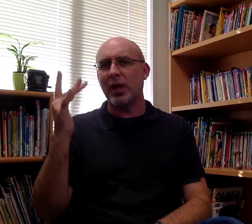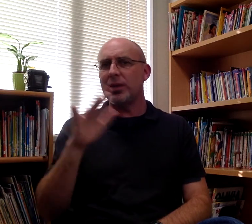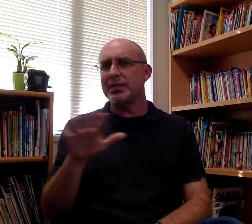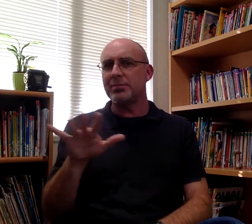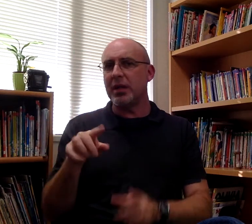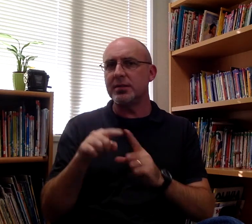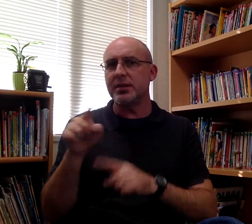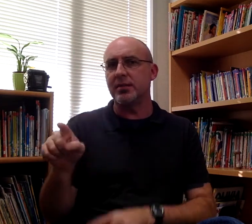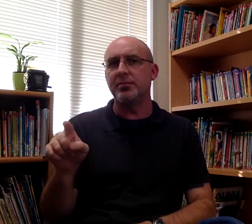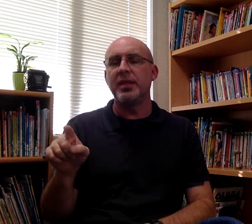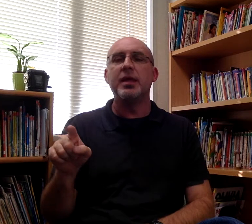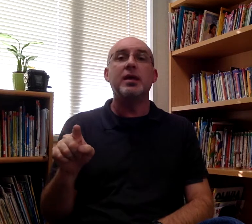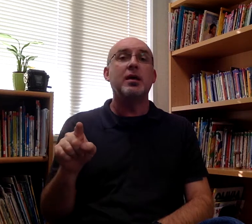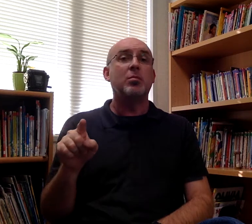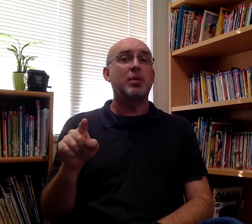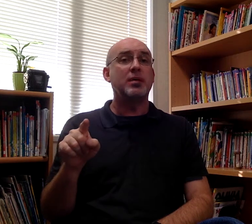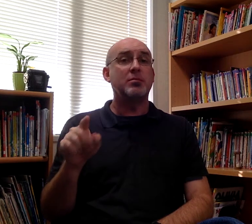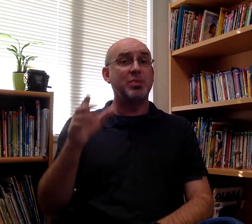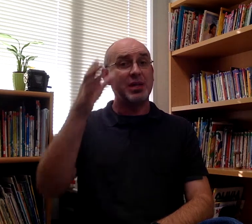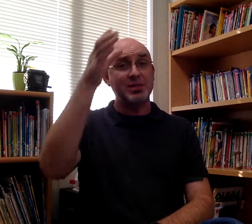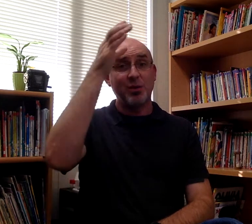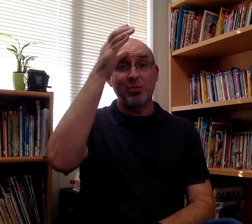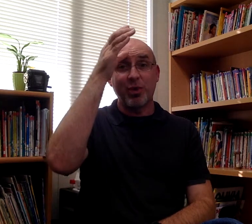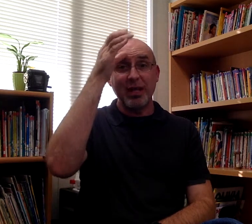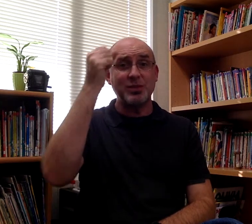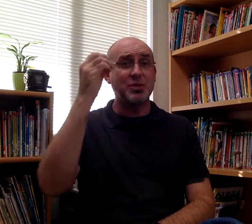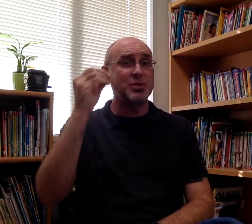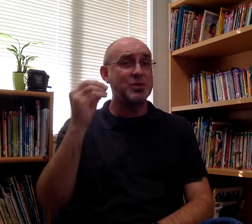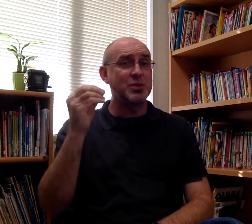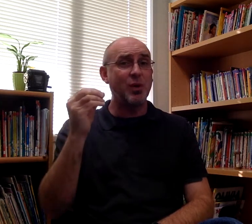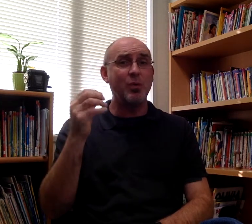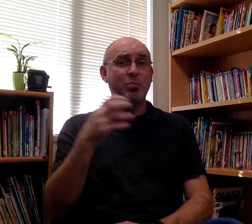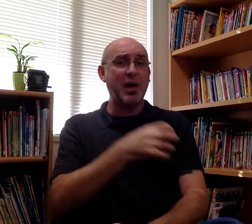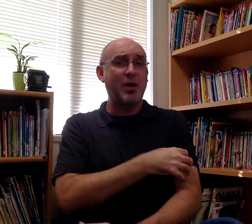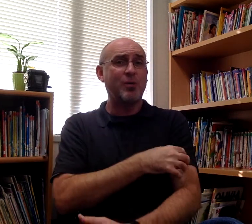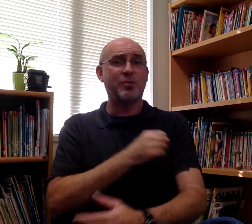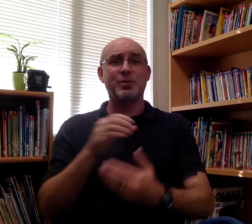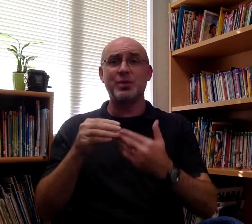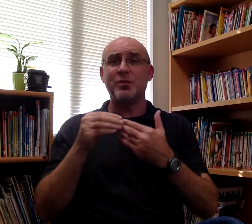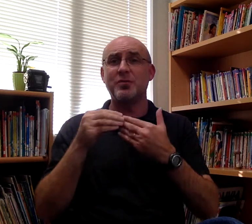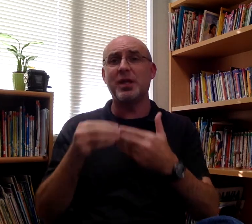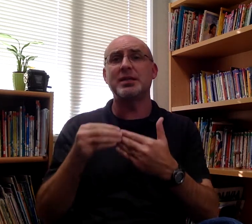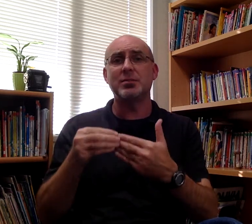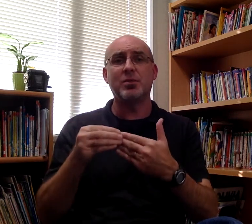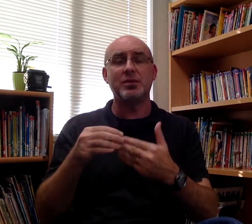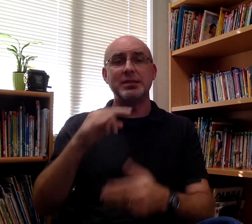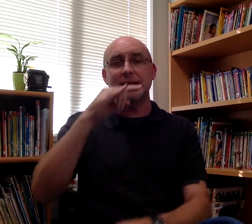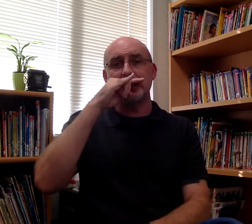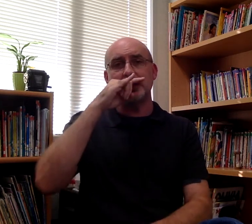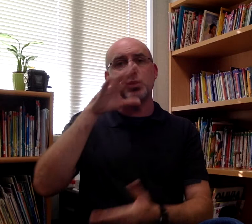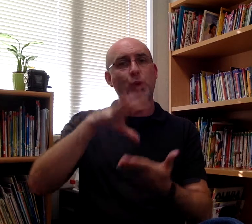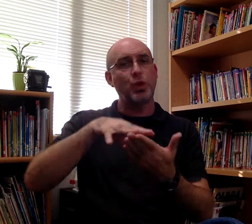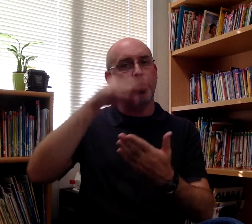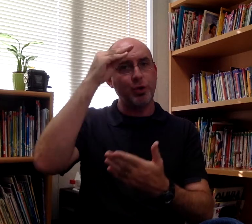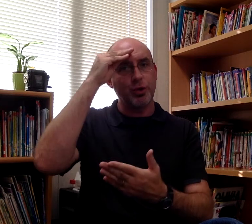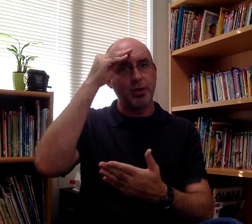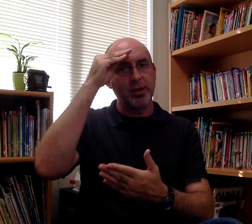would I spell to him? But because their brains are so powerful and so flexible, these kids will learn